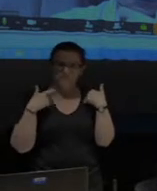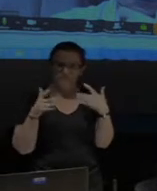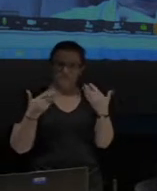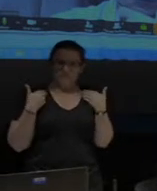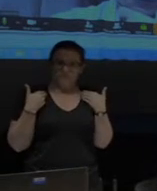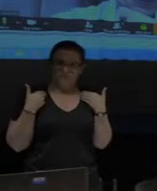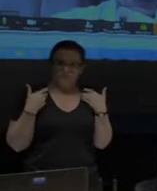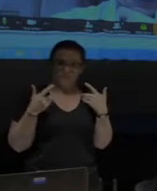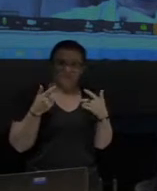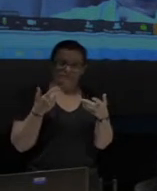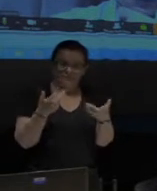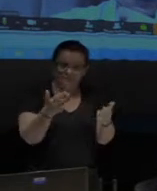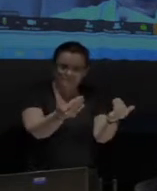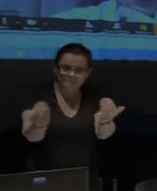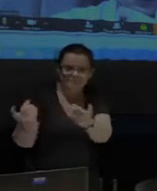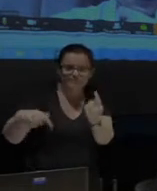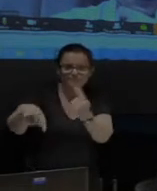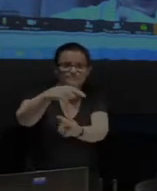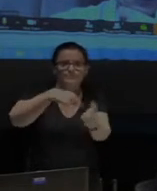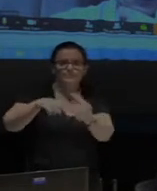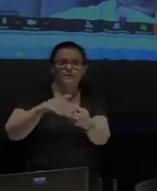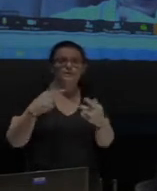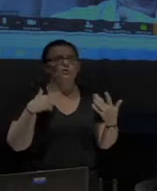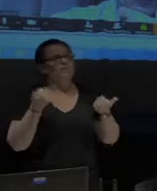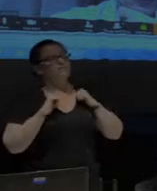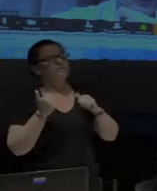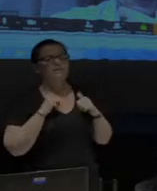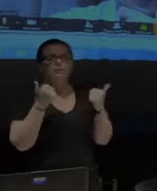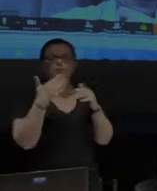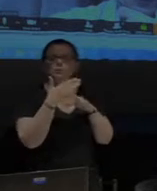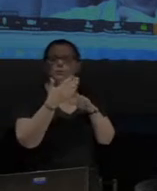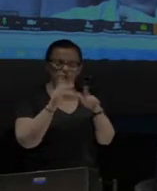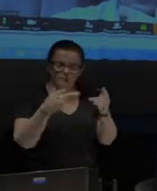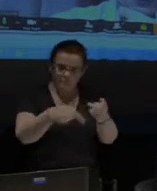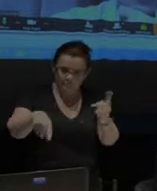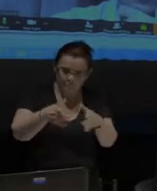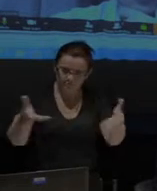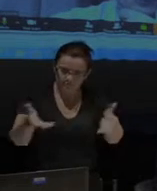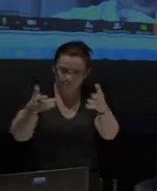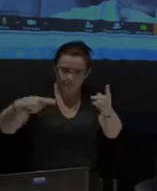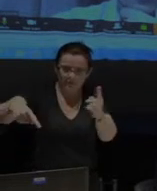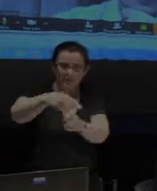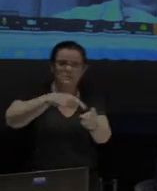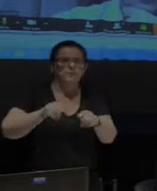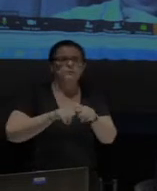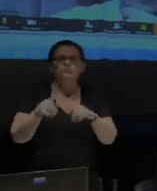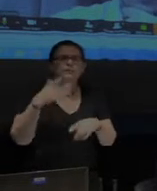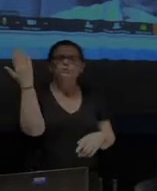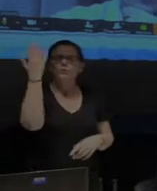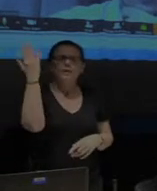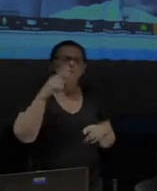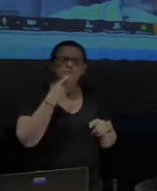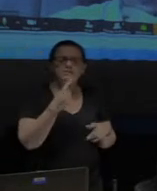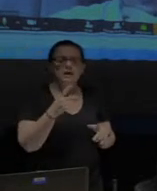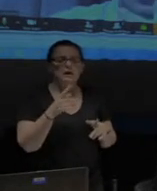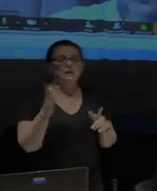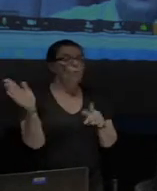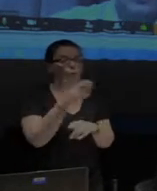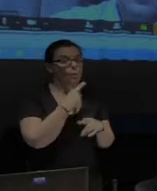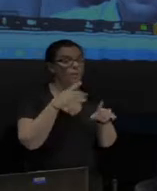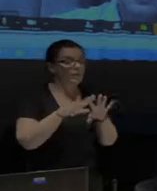best out of your team, not to be famous for all their good work. Some people get that. I'm not trying to lecture or teach, I hope it's not coming across that